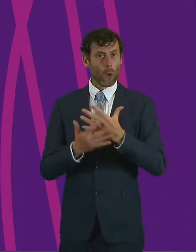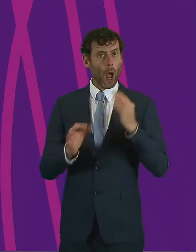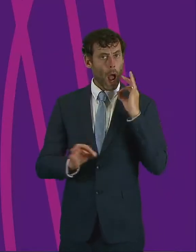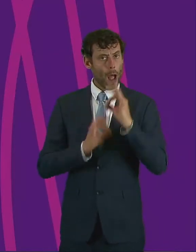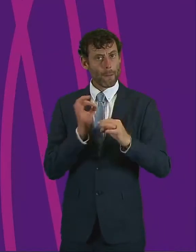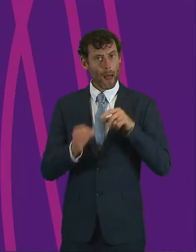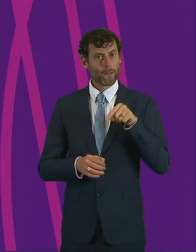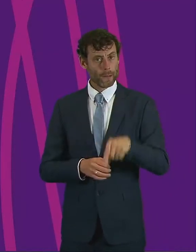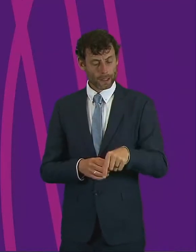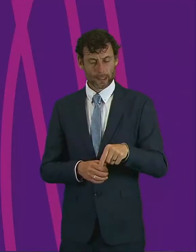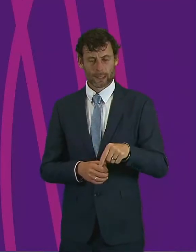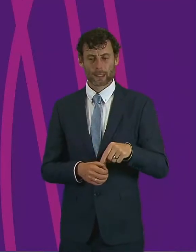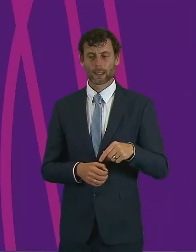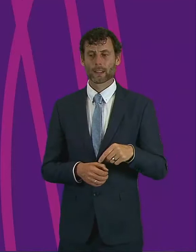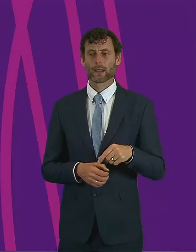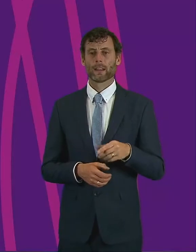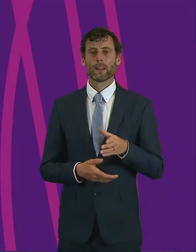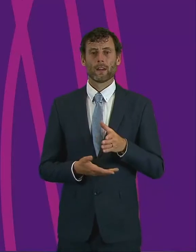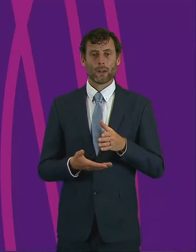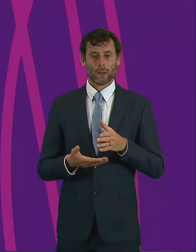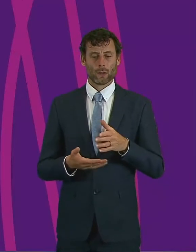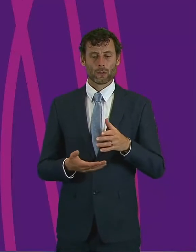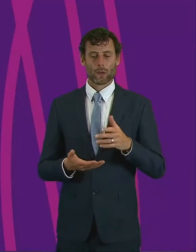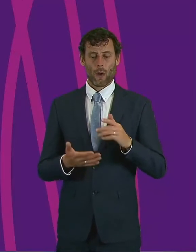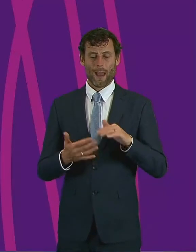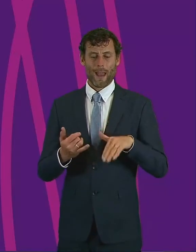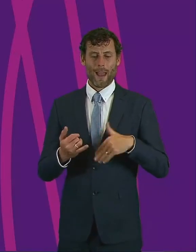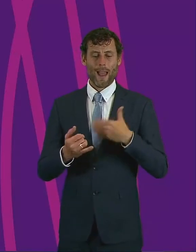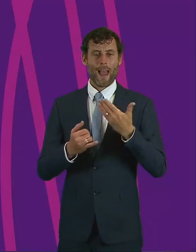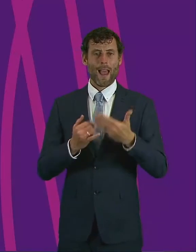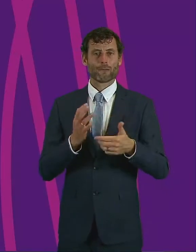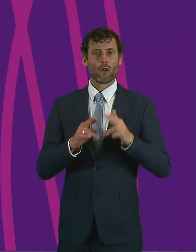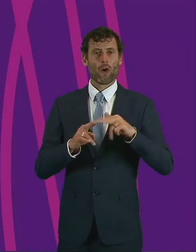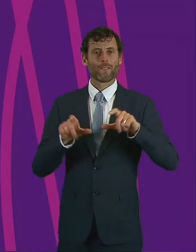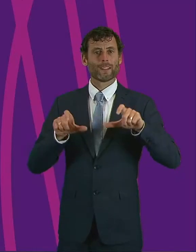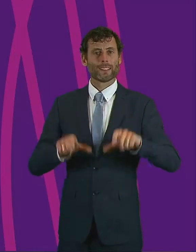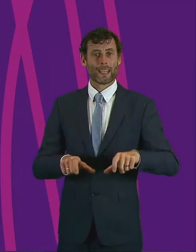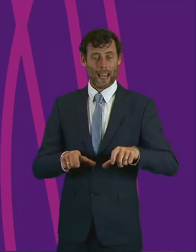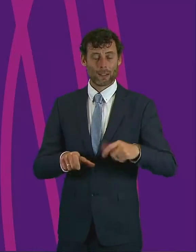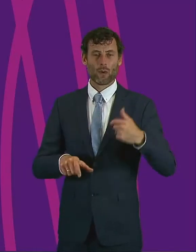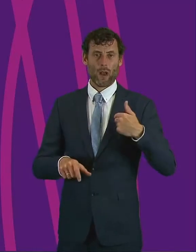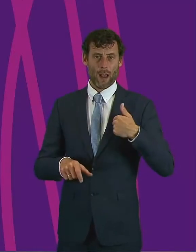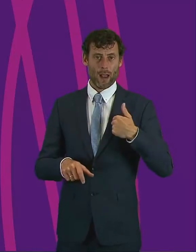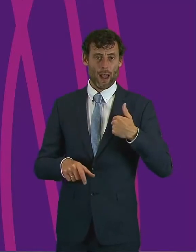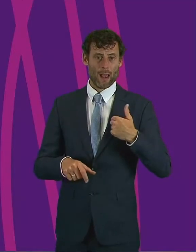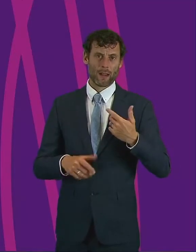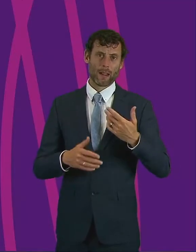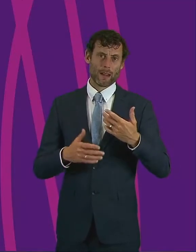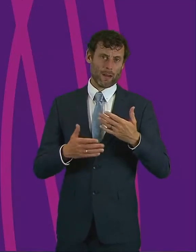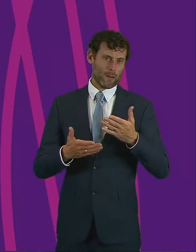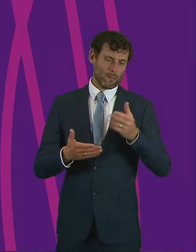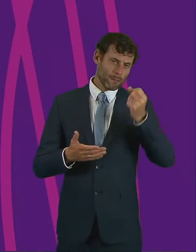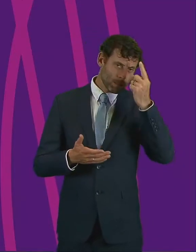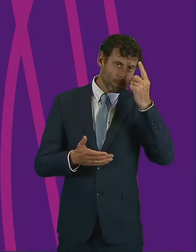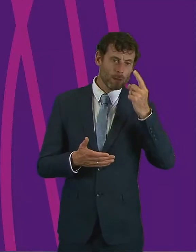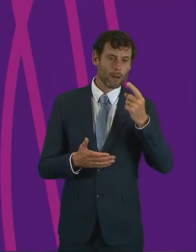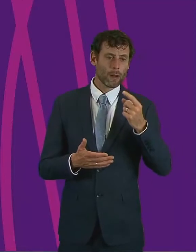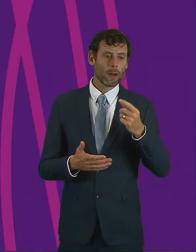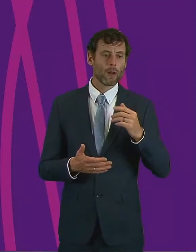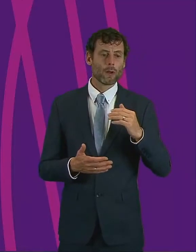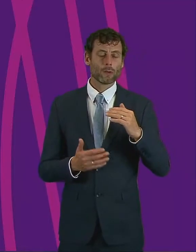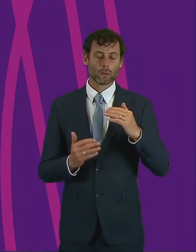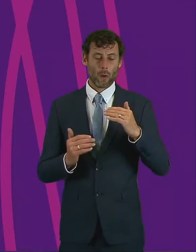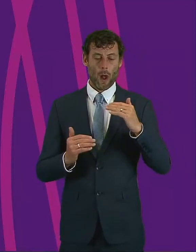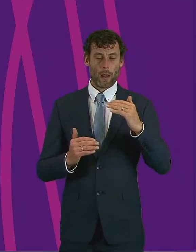been released following the end of stay-at-home measures and reflecting the more limited availability of higher